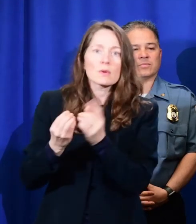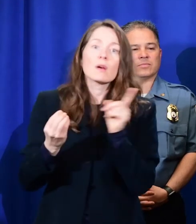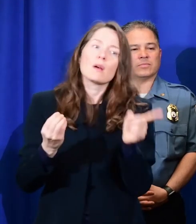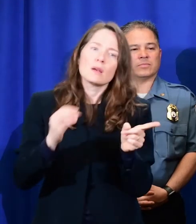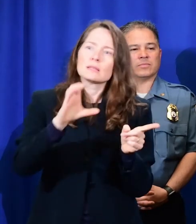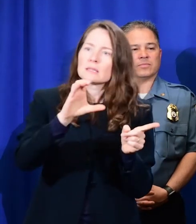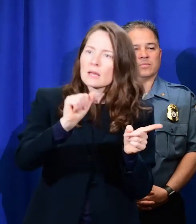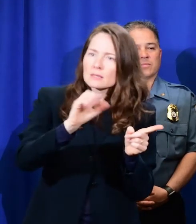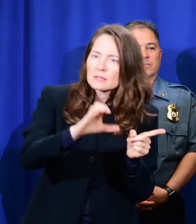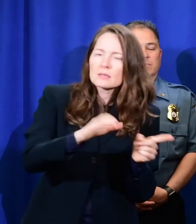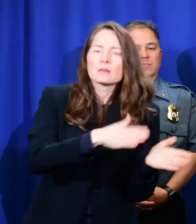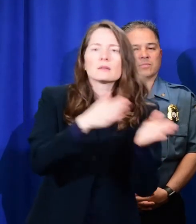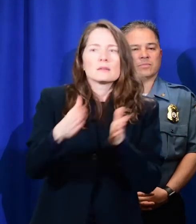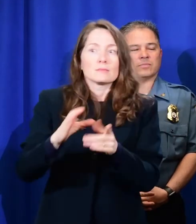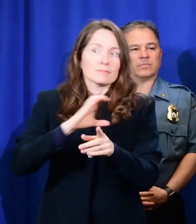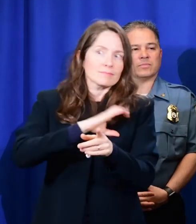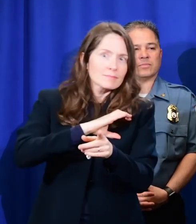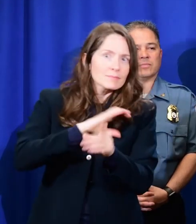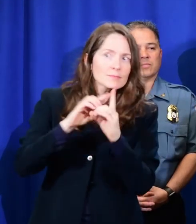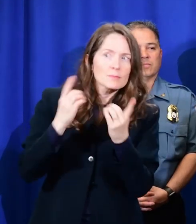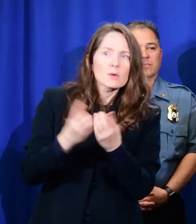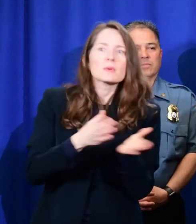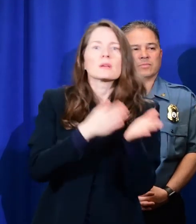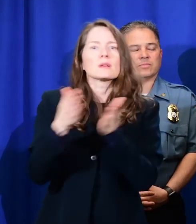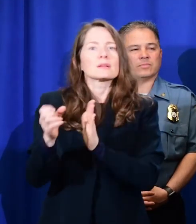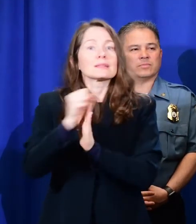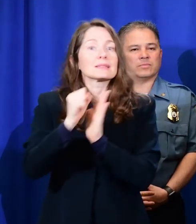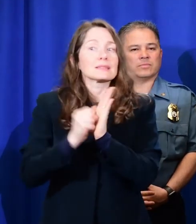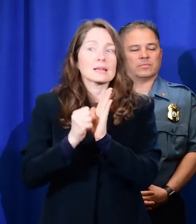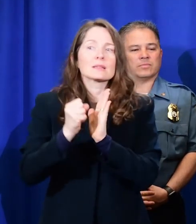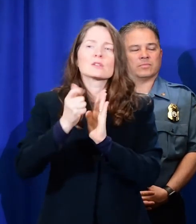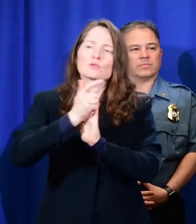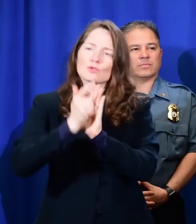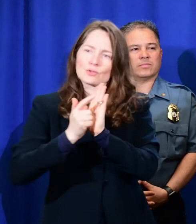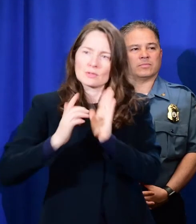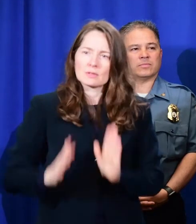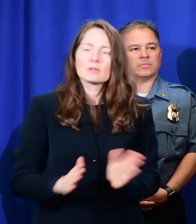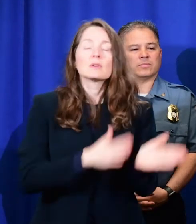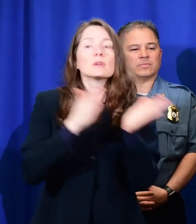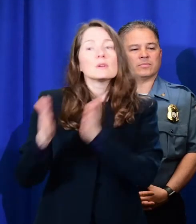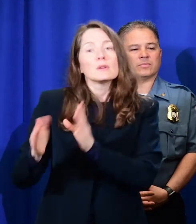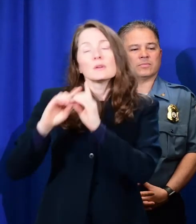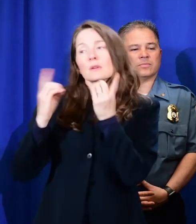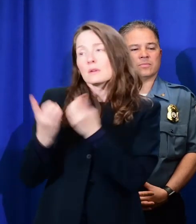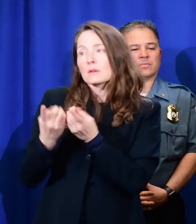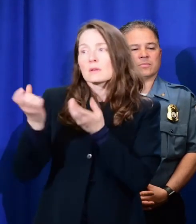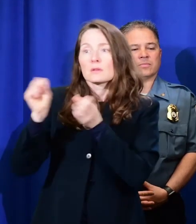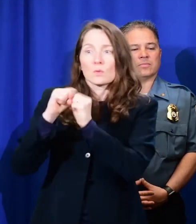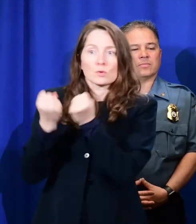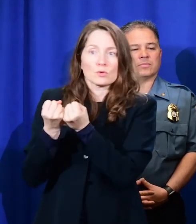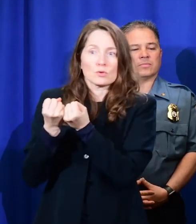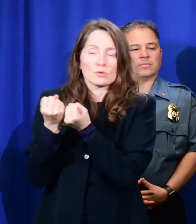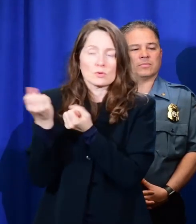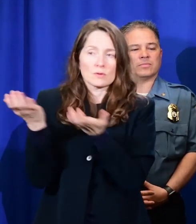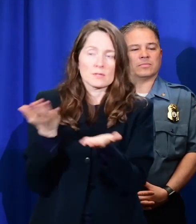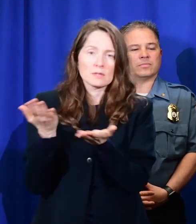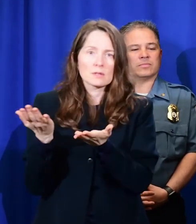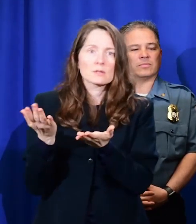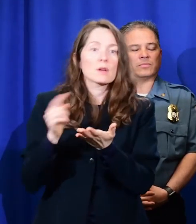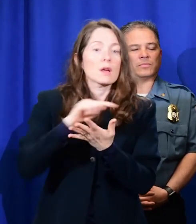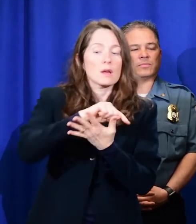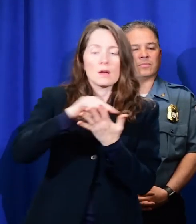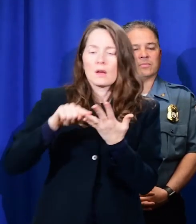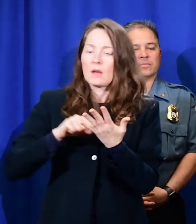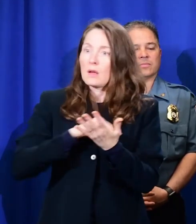Center, the Police Department, State's Attorneys, and the Department of Social Services. And through their collective work in the community, serving children